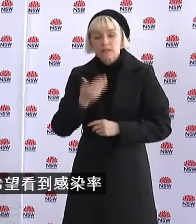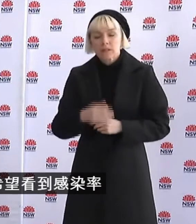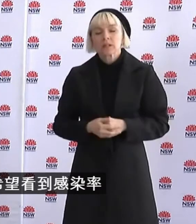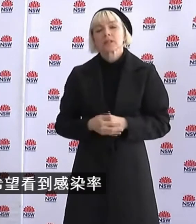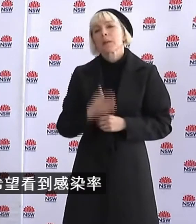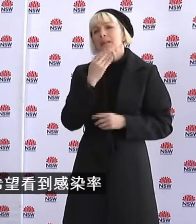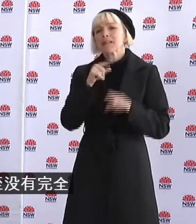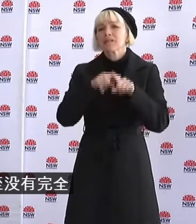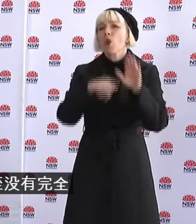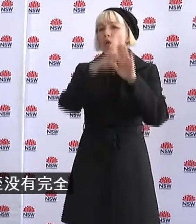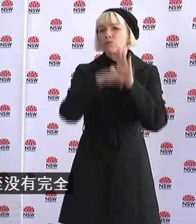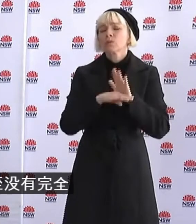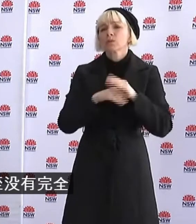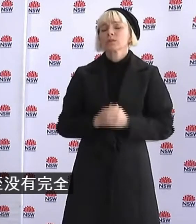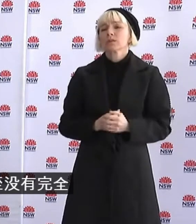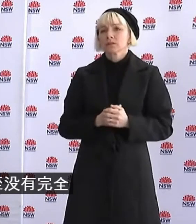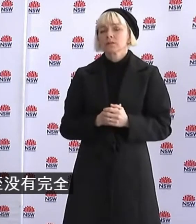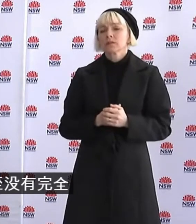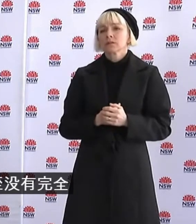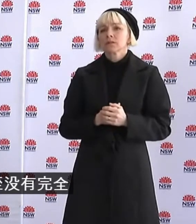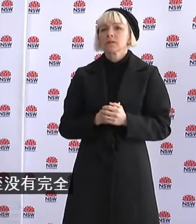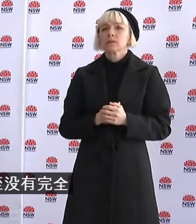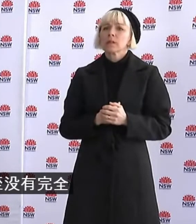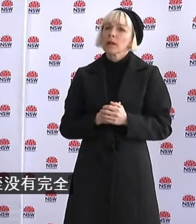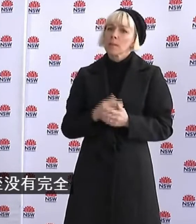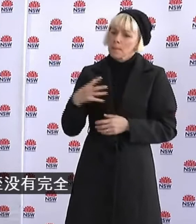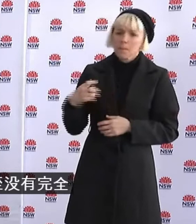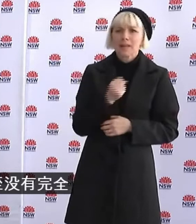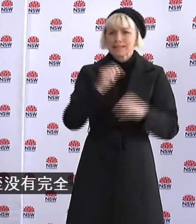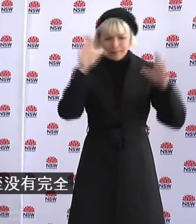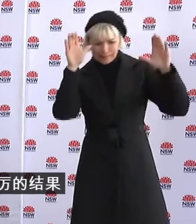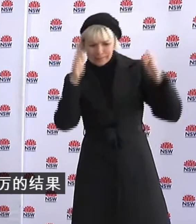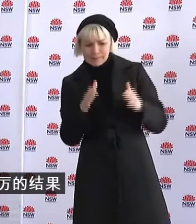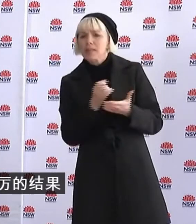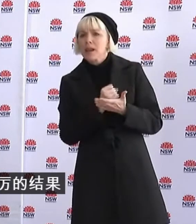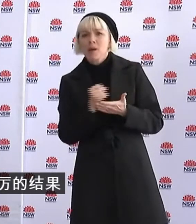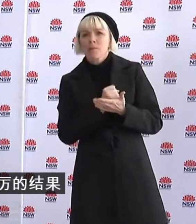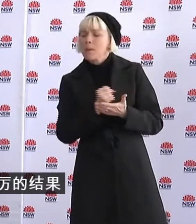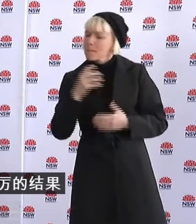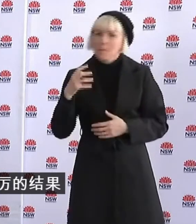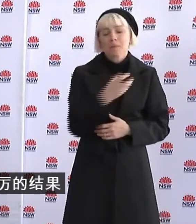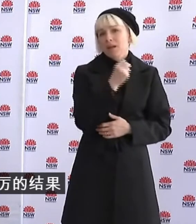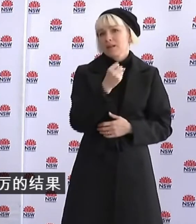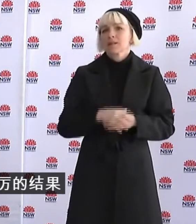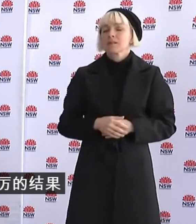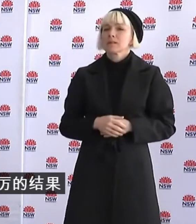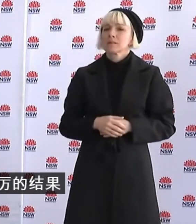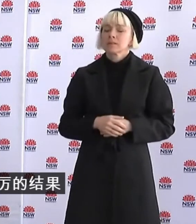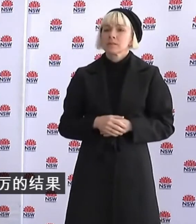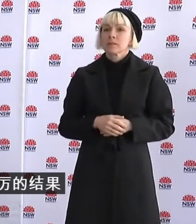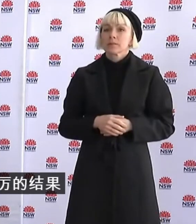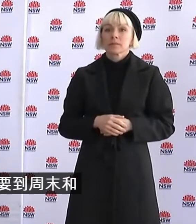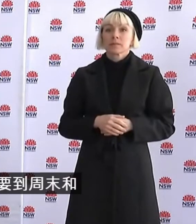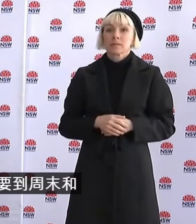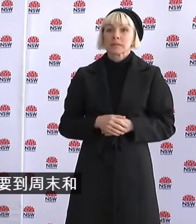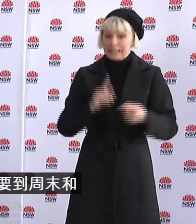want to see that infectious rate go down. We still haven't completely, obviously not even completely, but we still haven't had the results of what